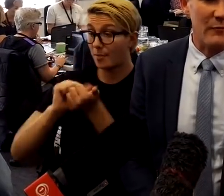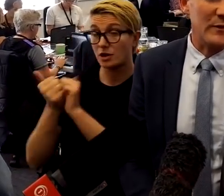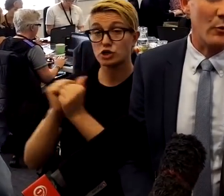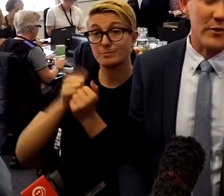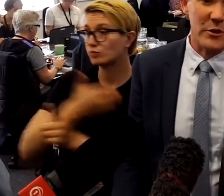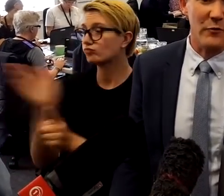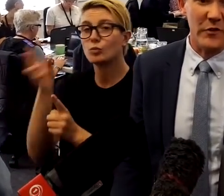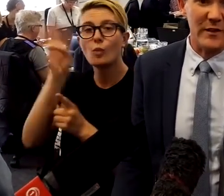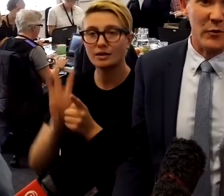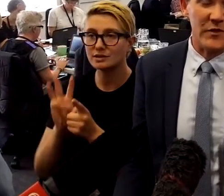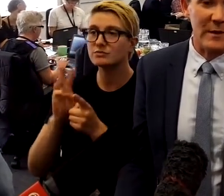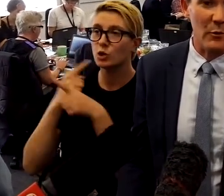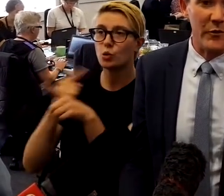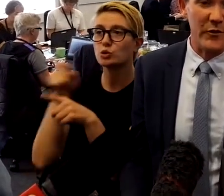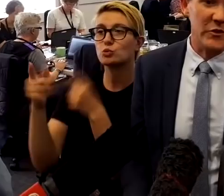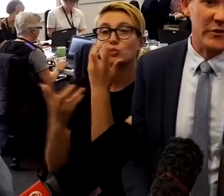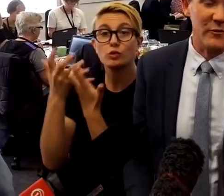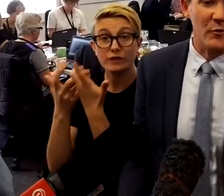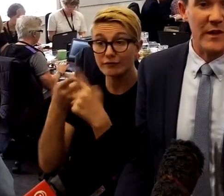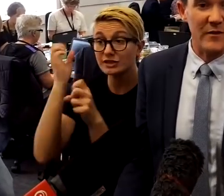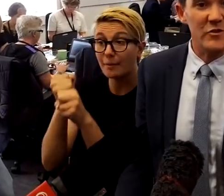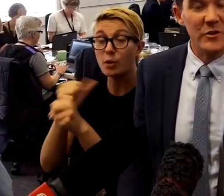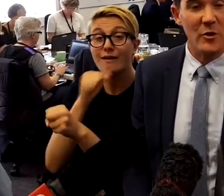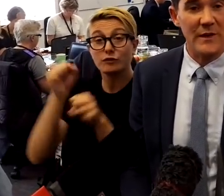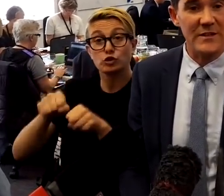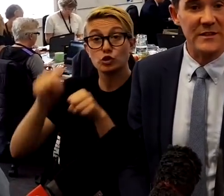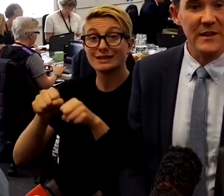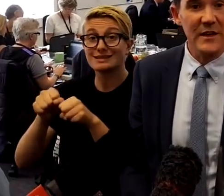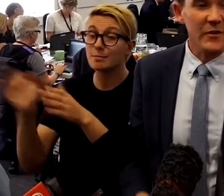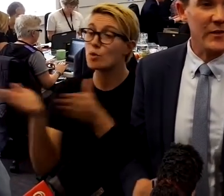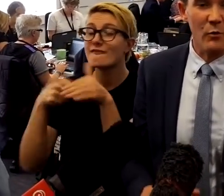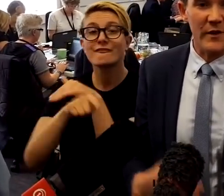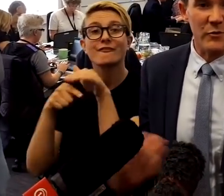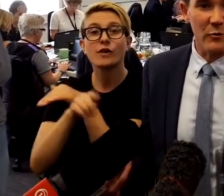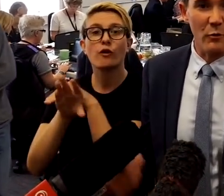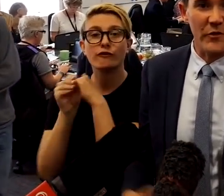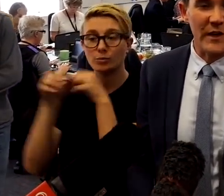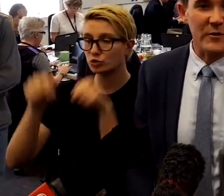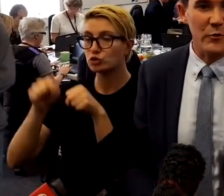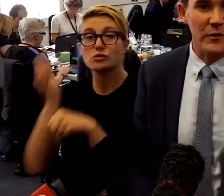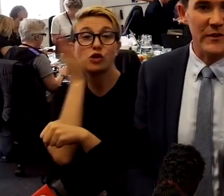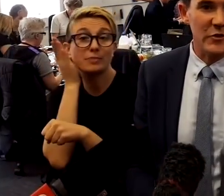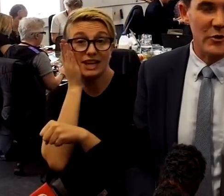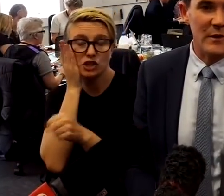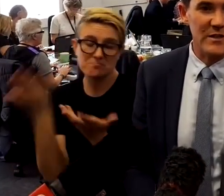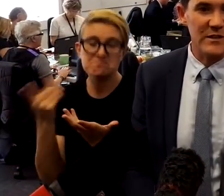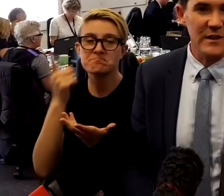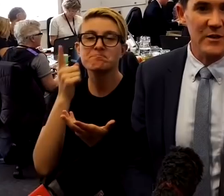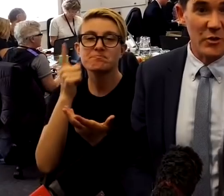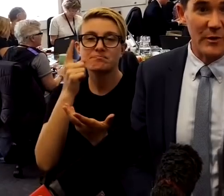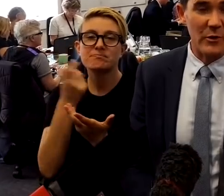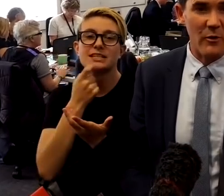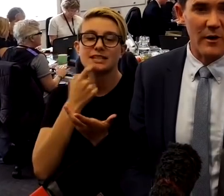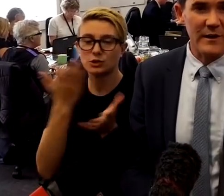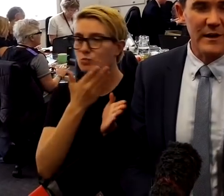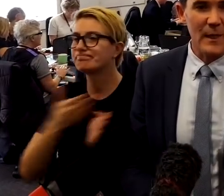city. We've been talking to the universities, for example, so the students have moved out of student accommodation. So there's always recourse to the student accommodation